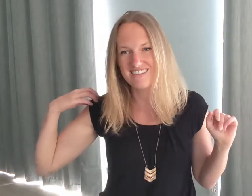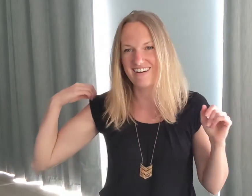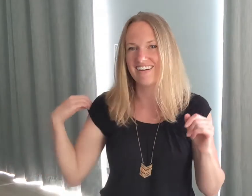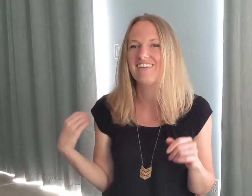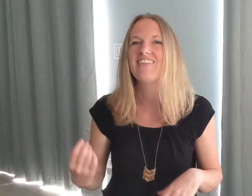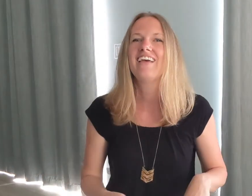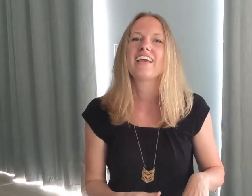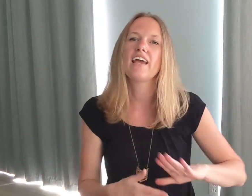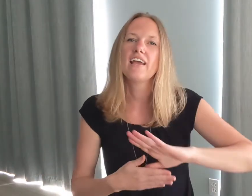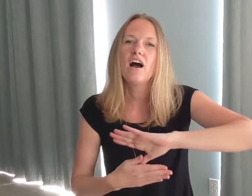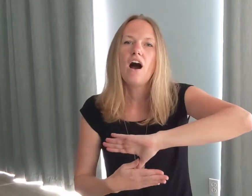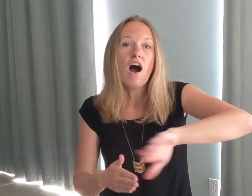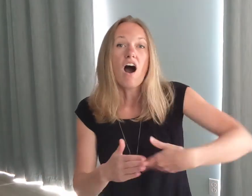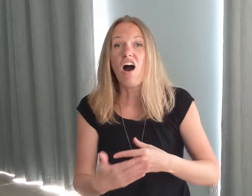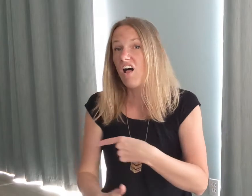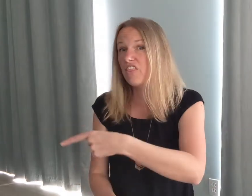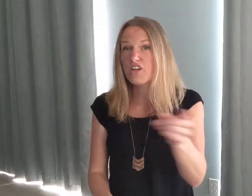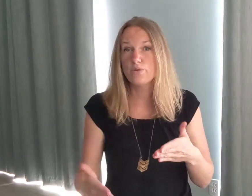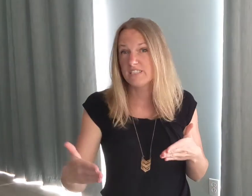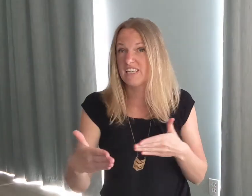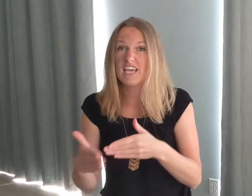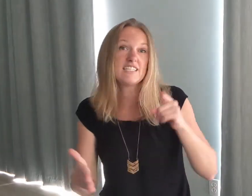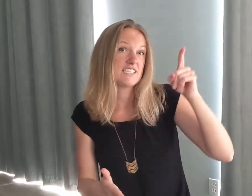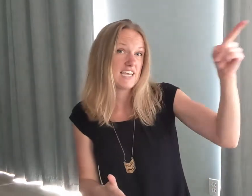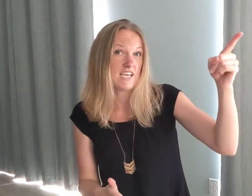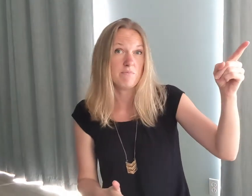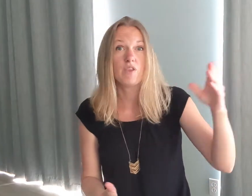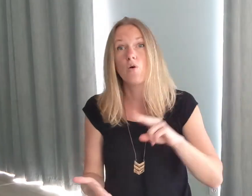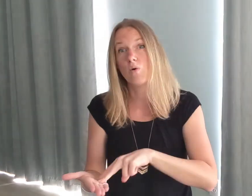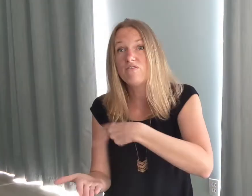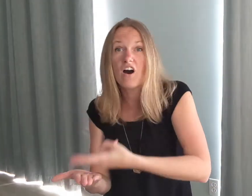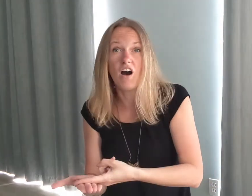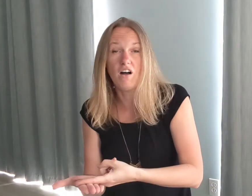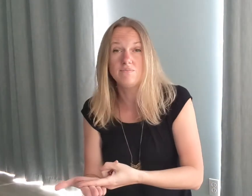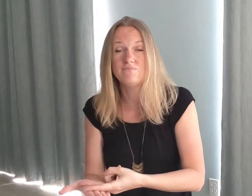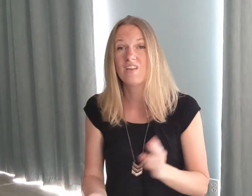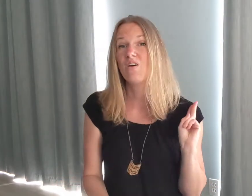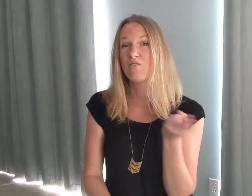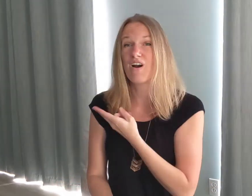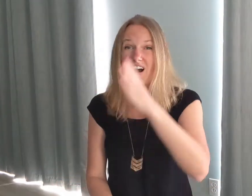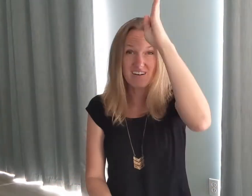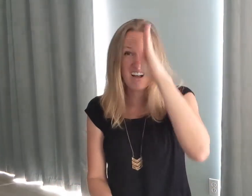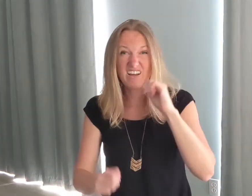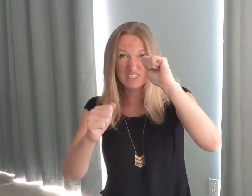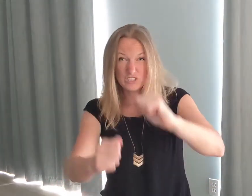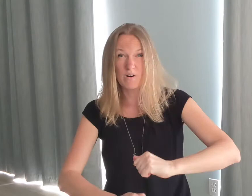song, okay? All those against him will fall, for our God is